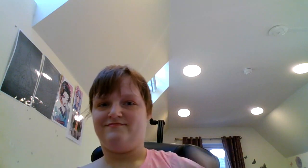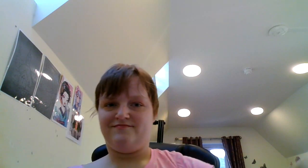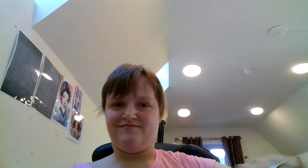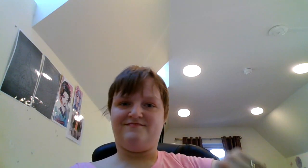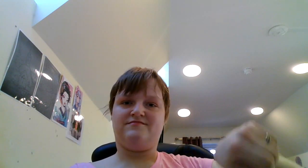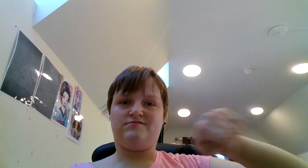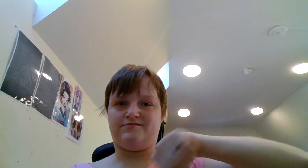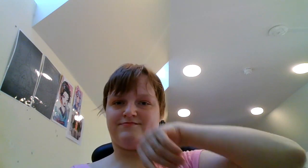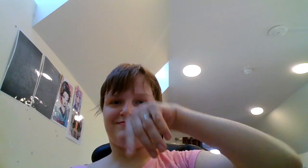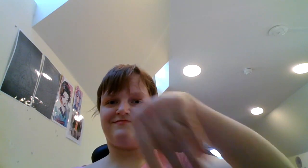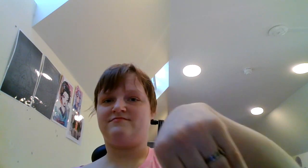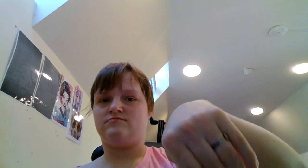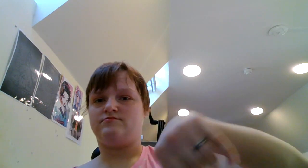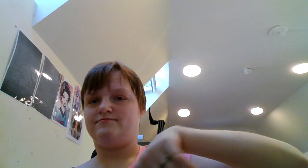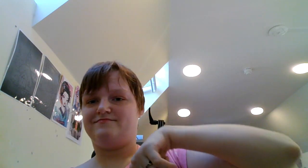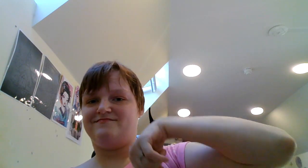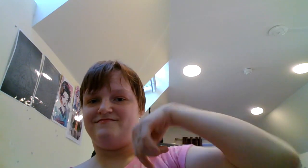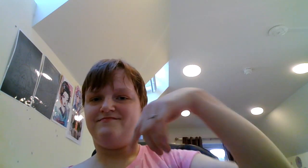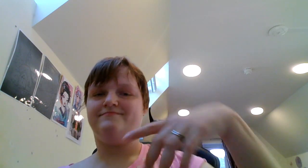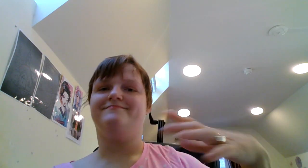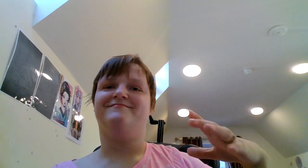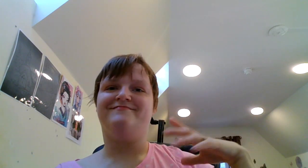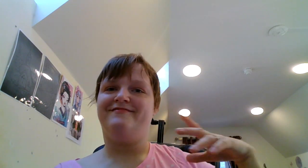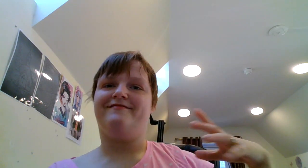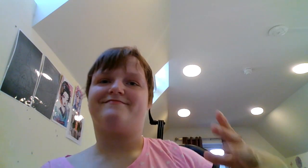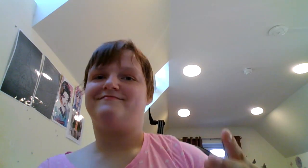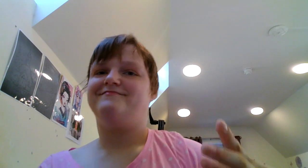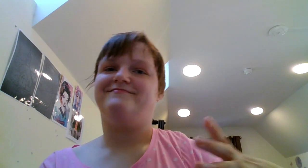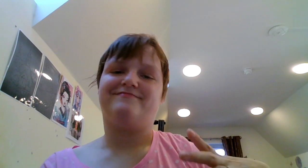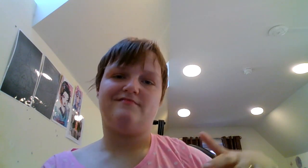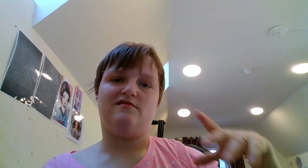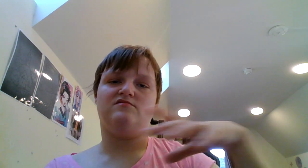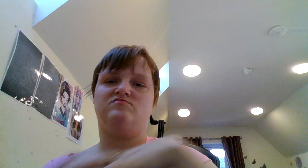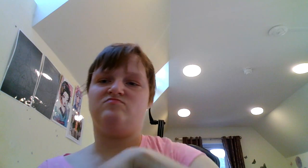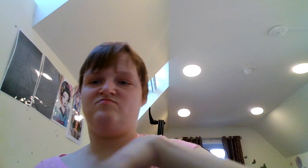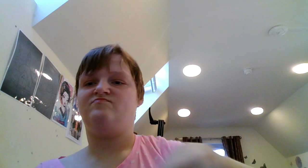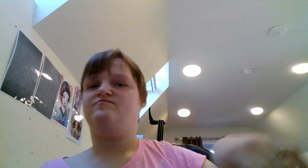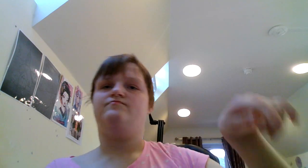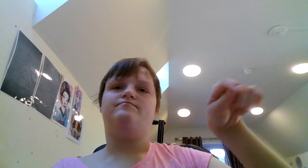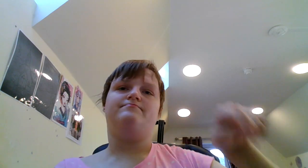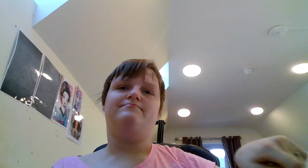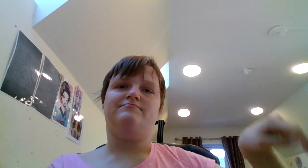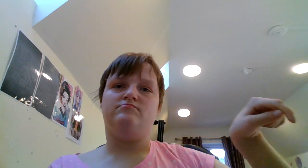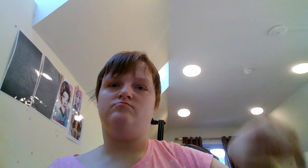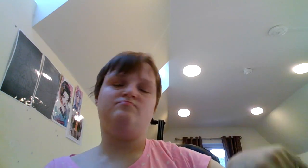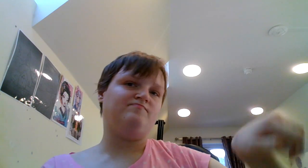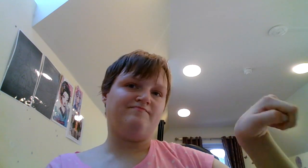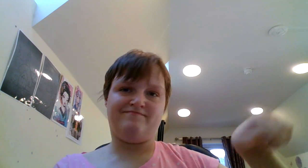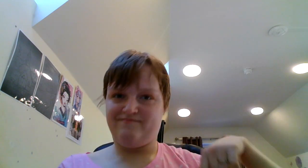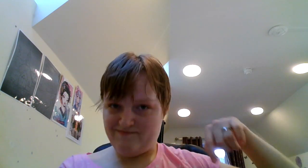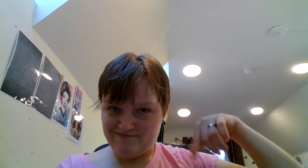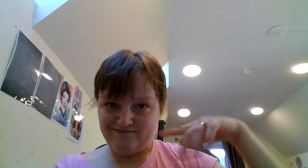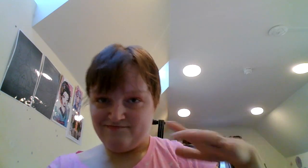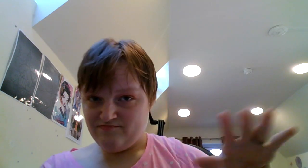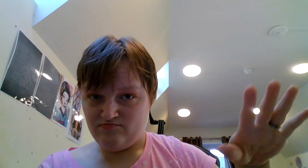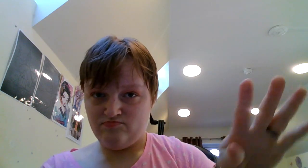the first commercial supply of insulin. The 25th of October 1923, a